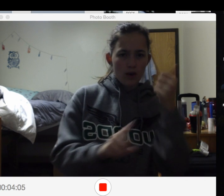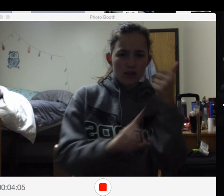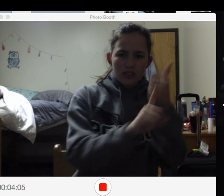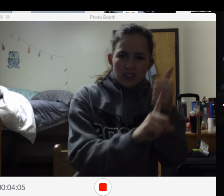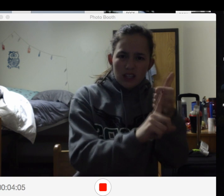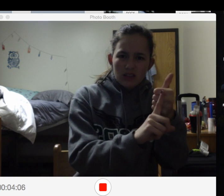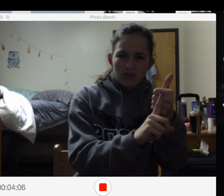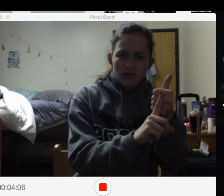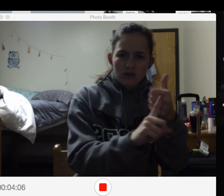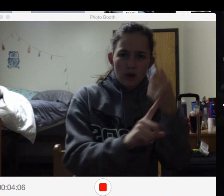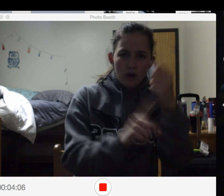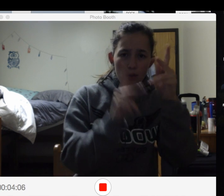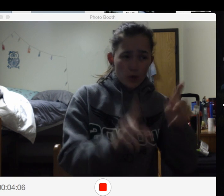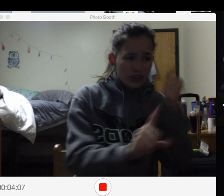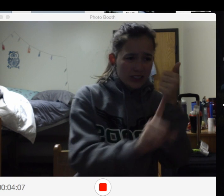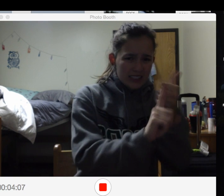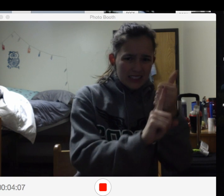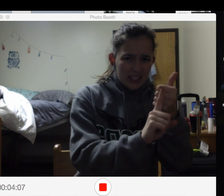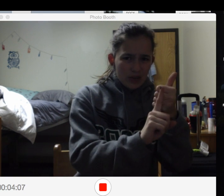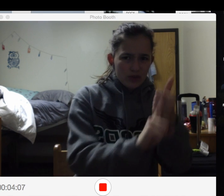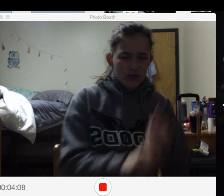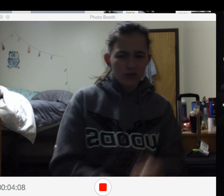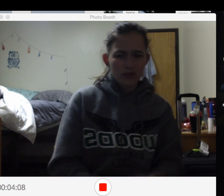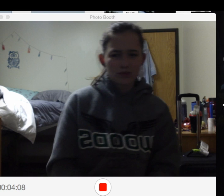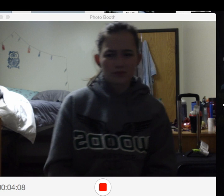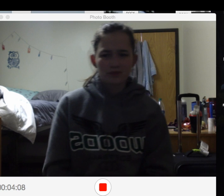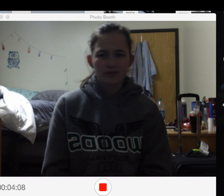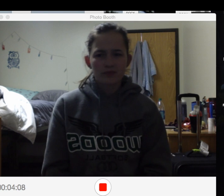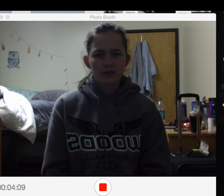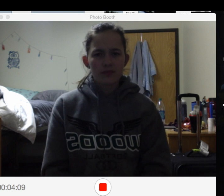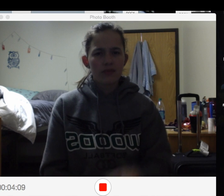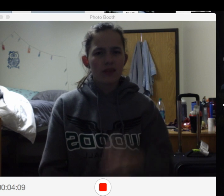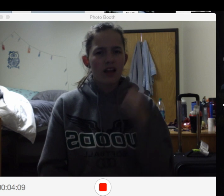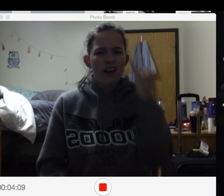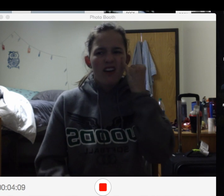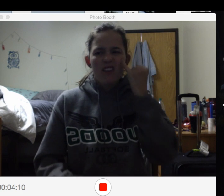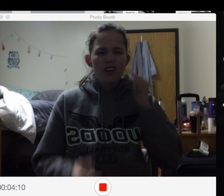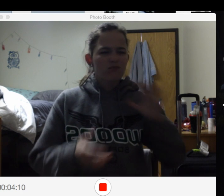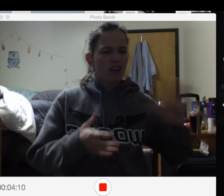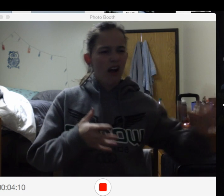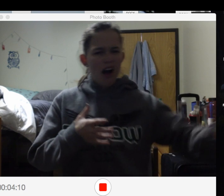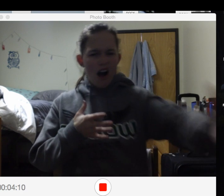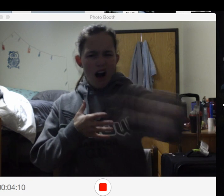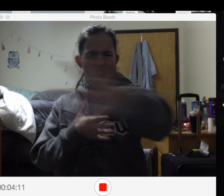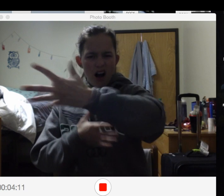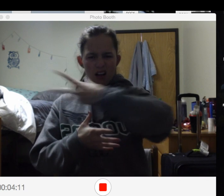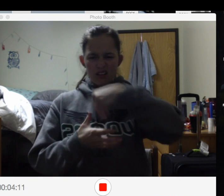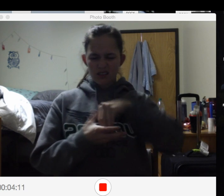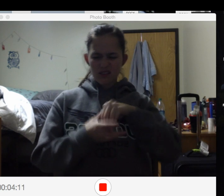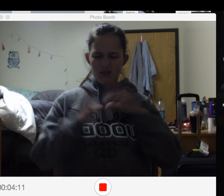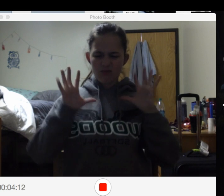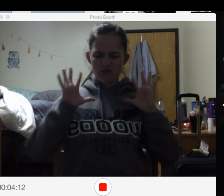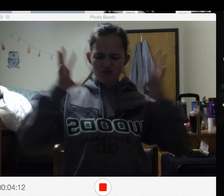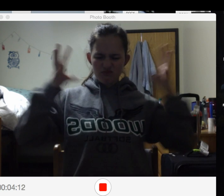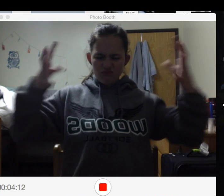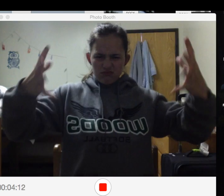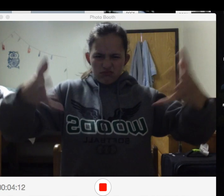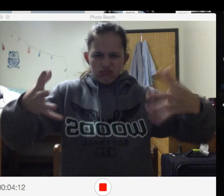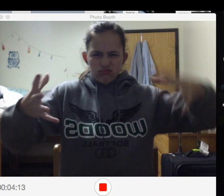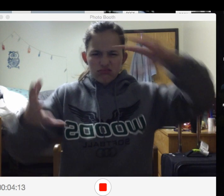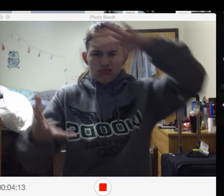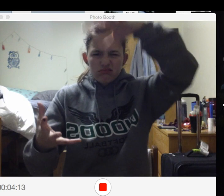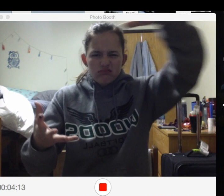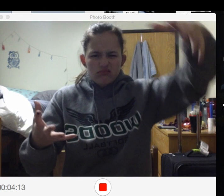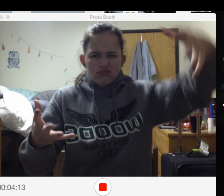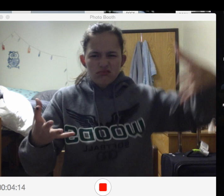So I do think this is a problem. And I think if you take all of these filters together, if you take all of these algorithms, you get